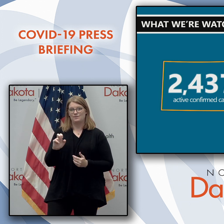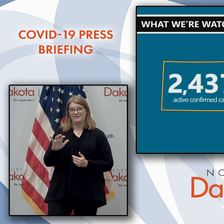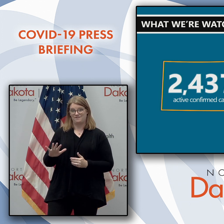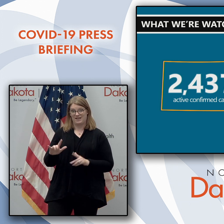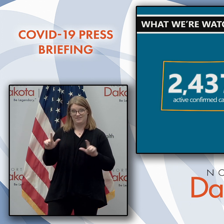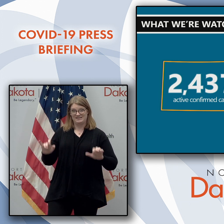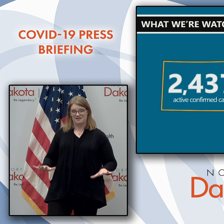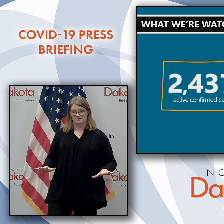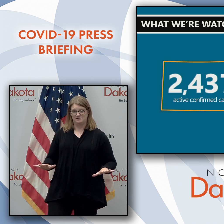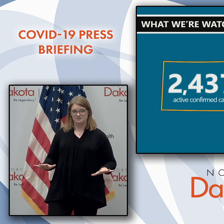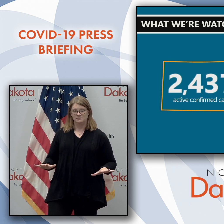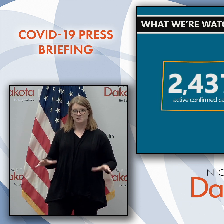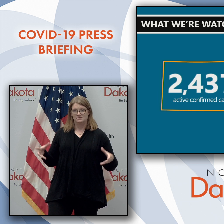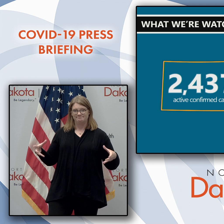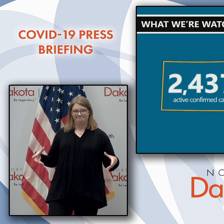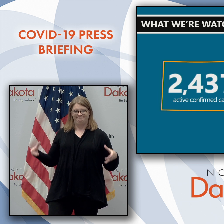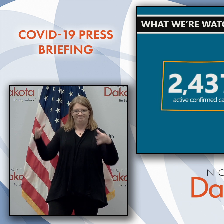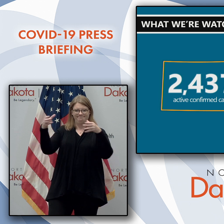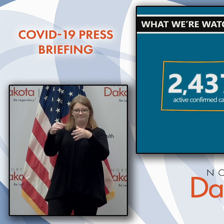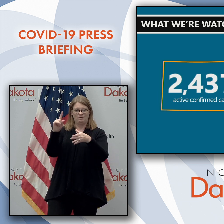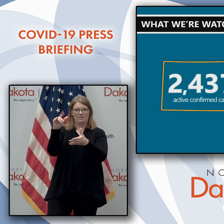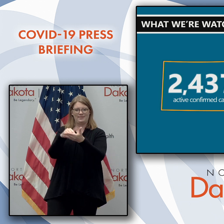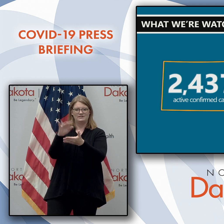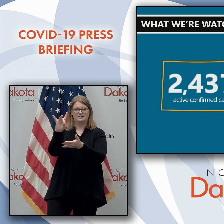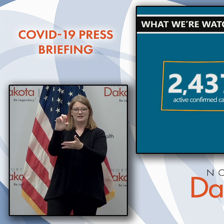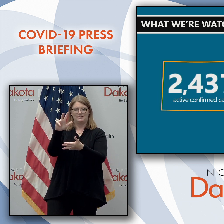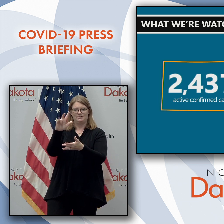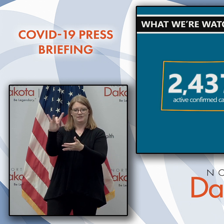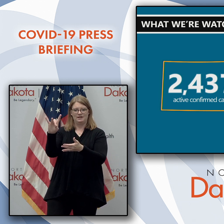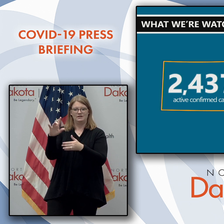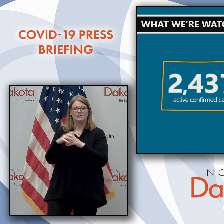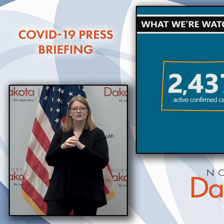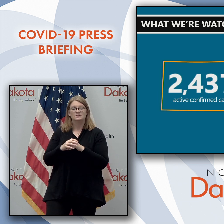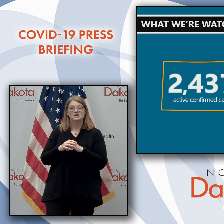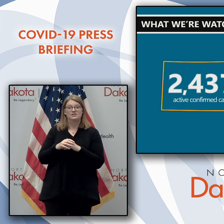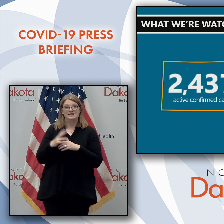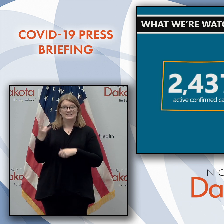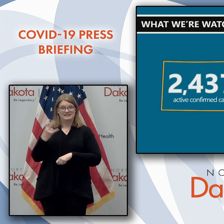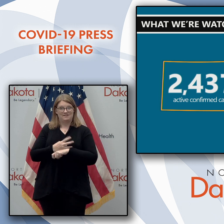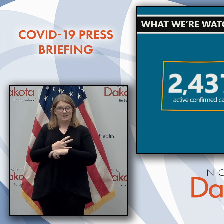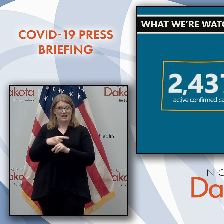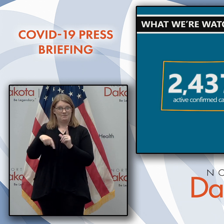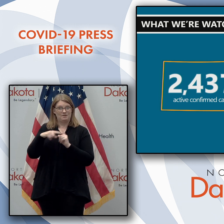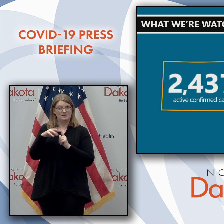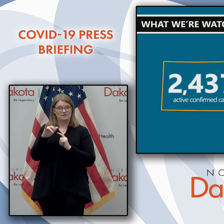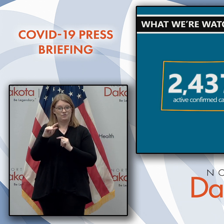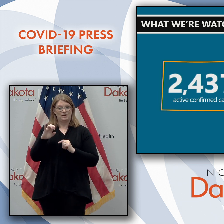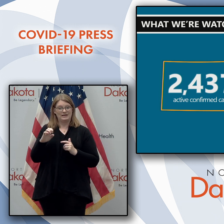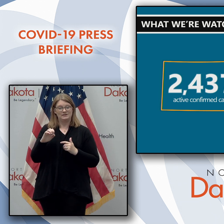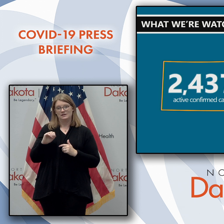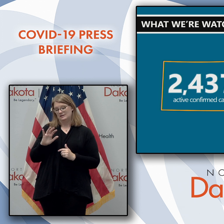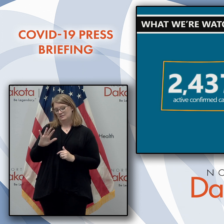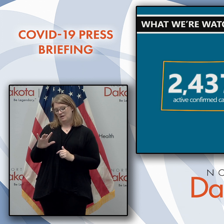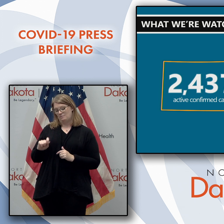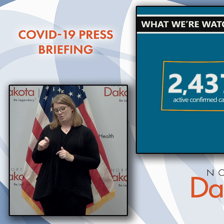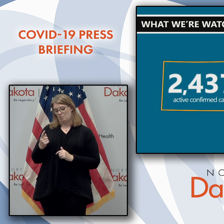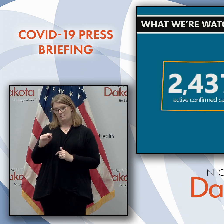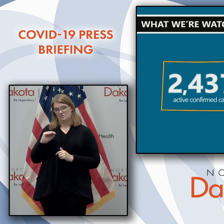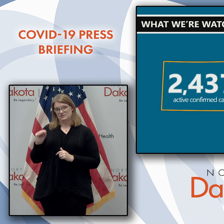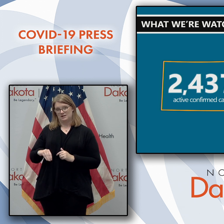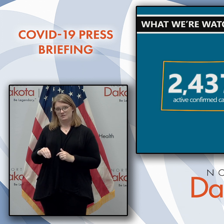36,305 total tests. That brings the last 7-day positive test rate to just over 5%,